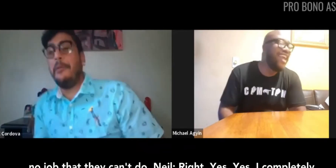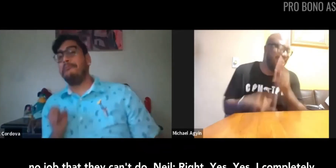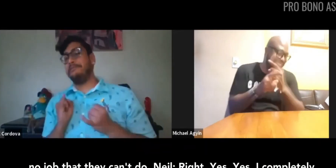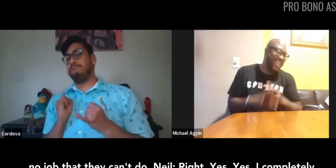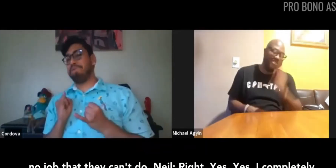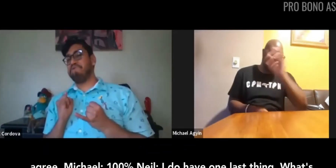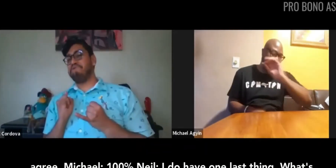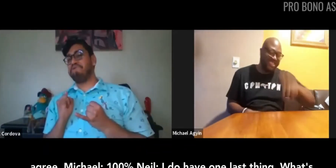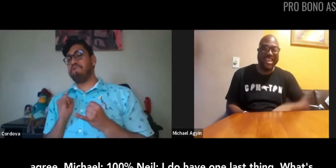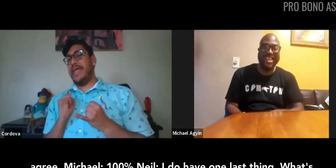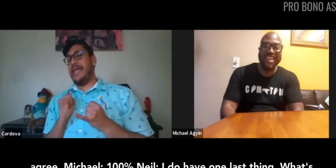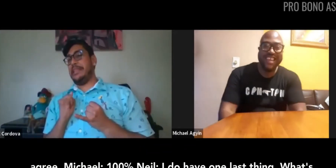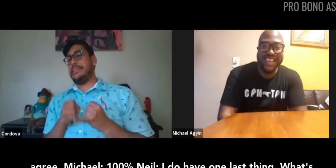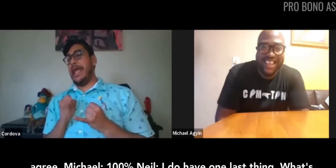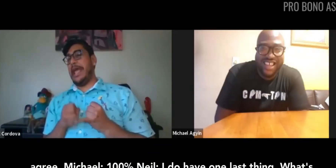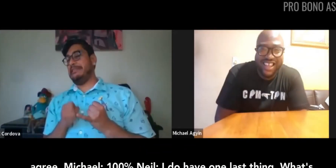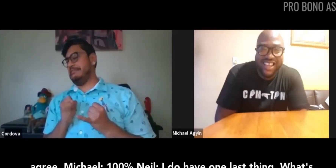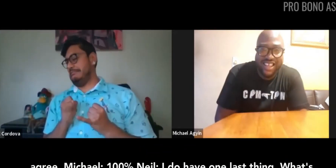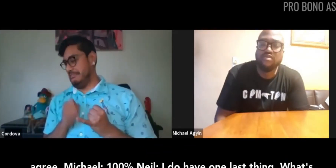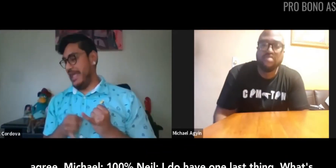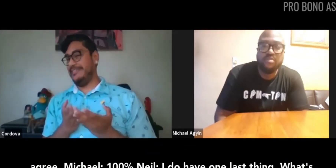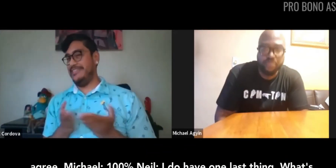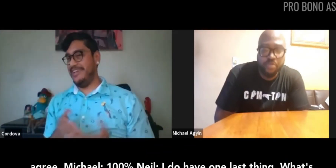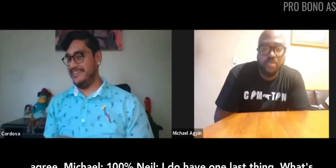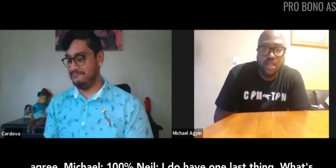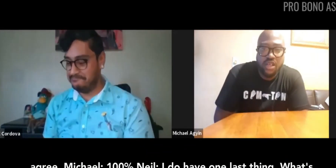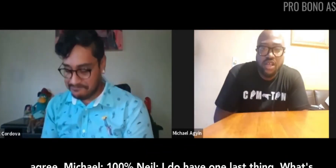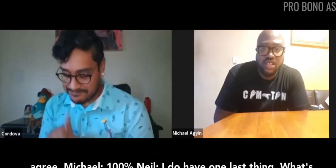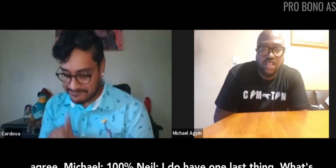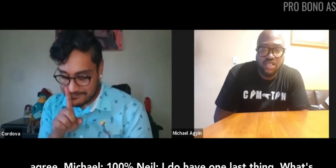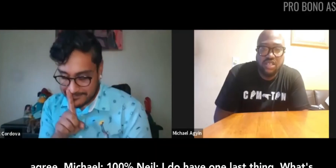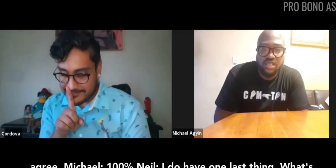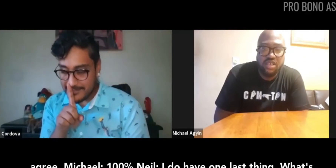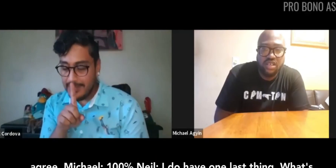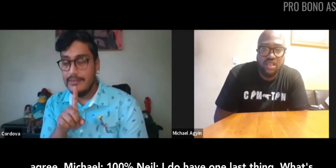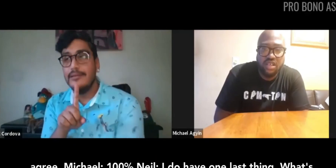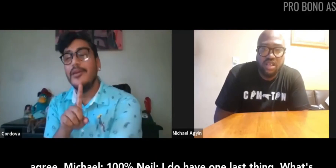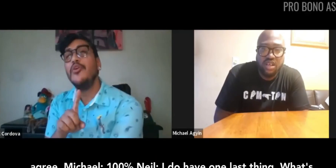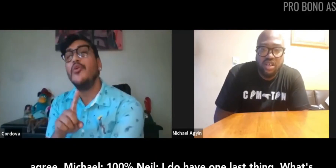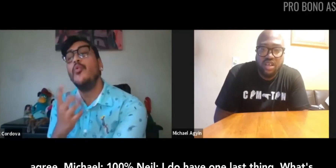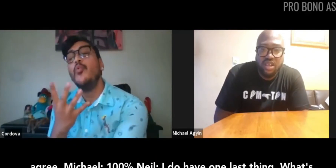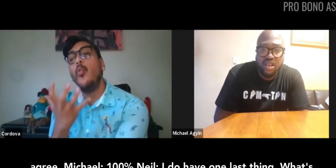Yes, I completely agree. 100%. So I do have one last thing.